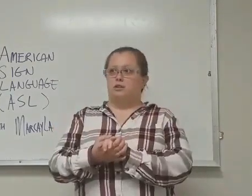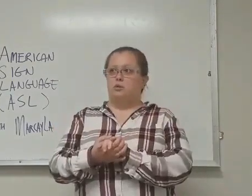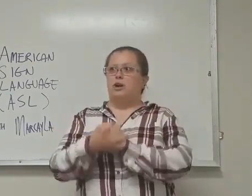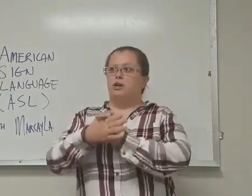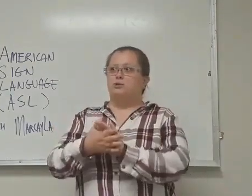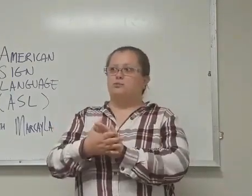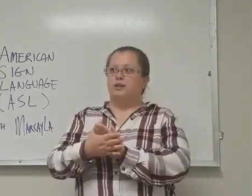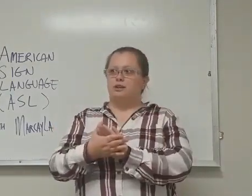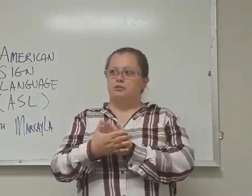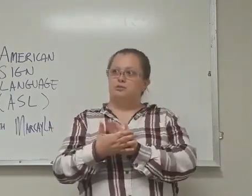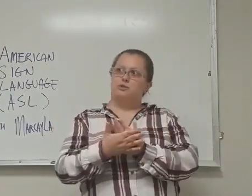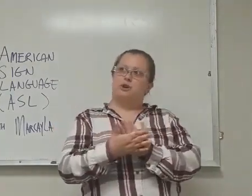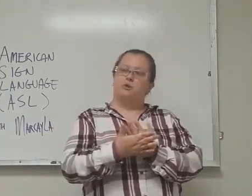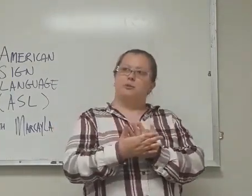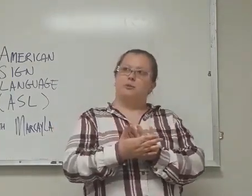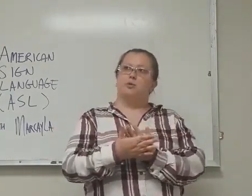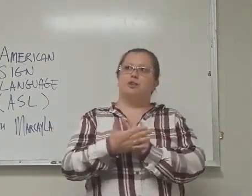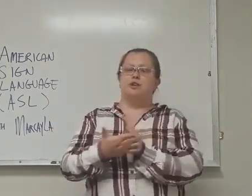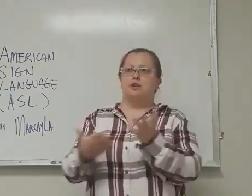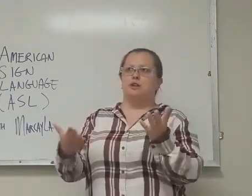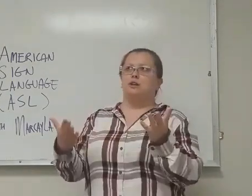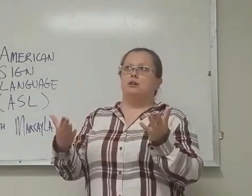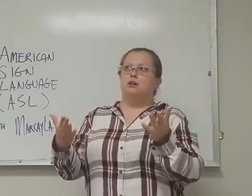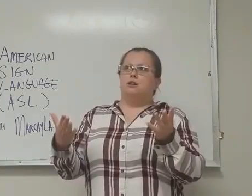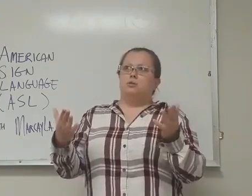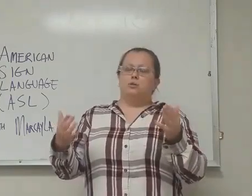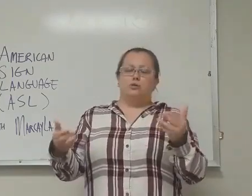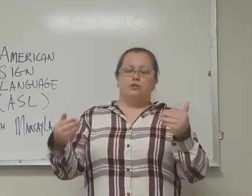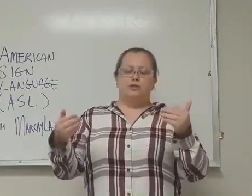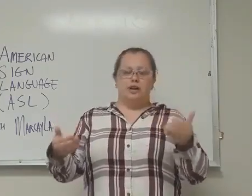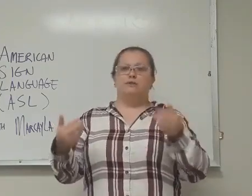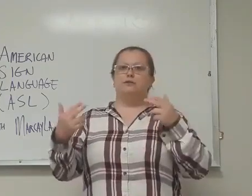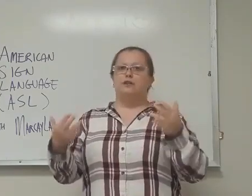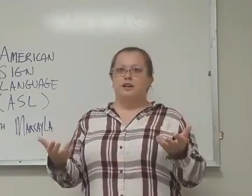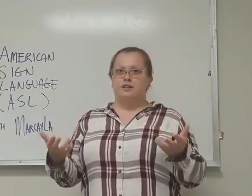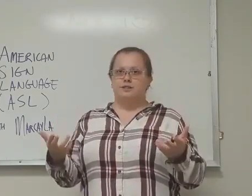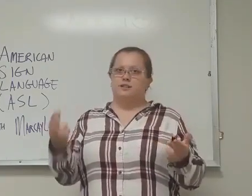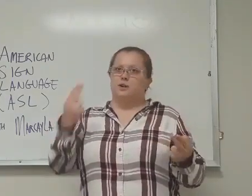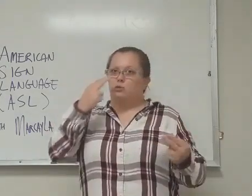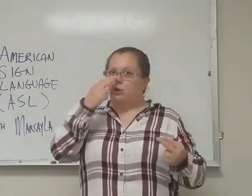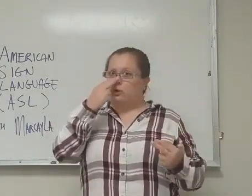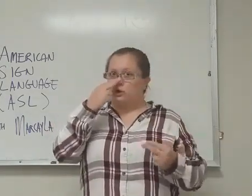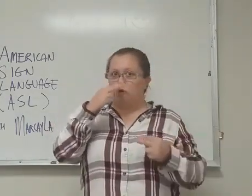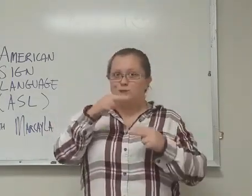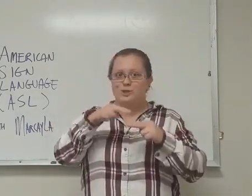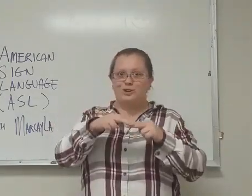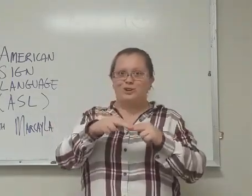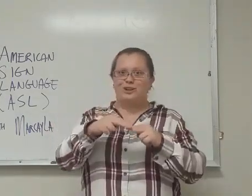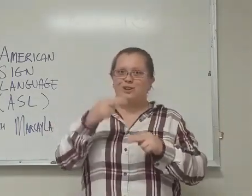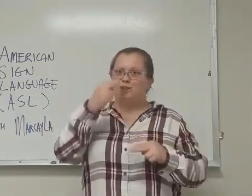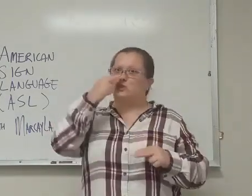what helps me remember what the sign for fun is like roller coaster.